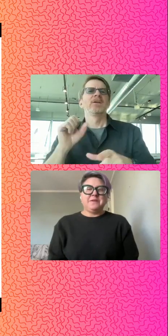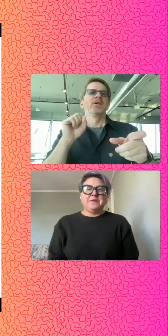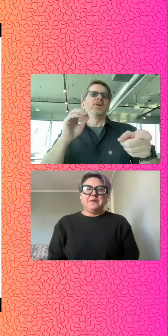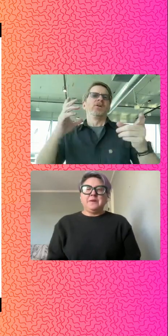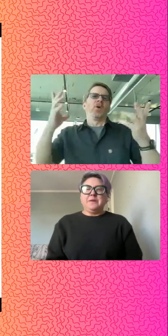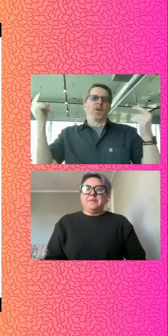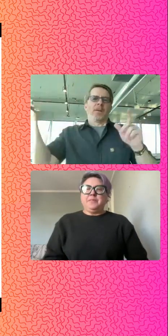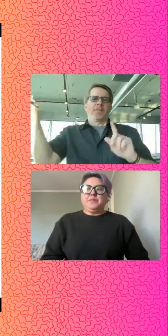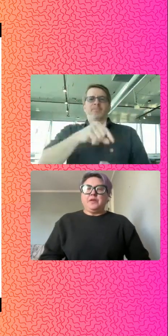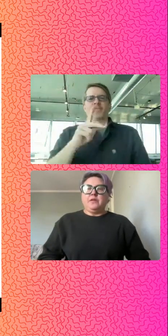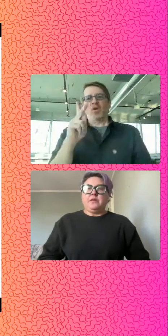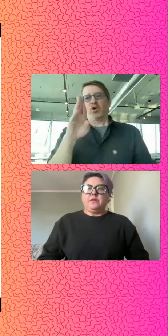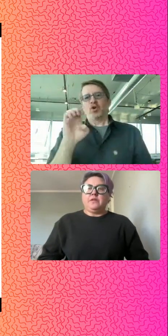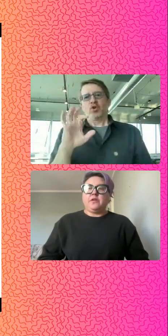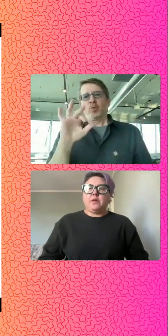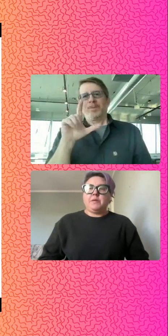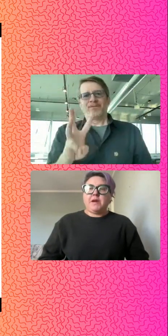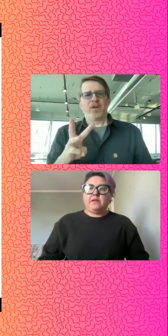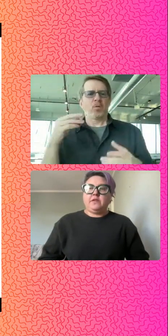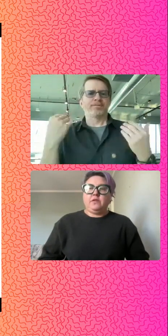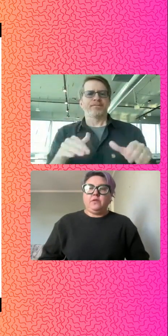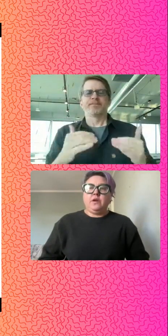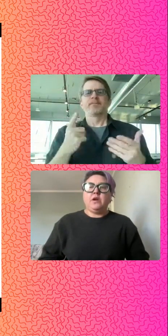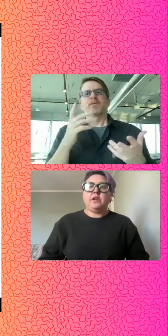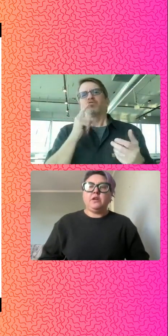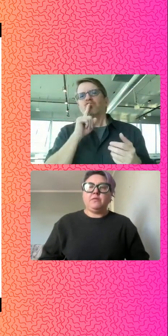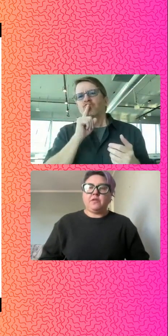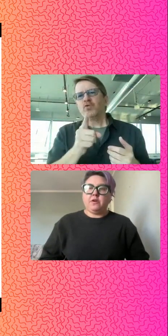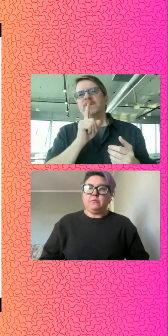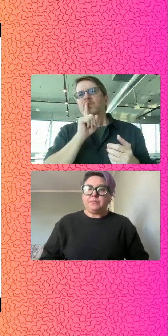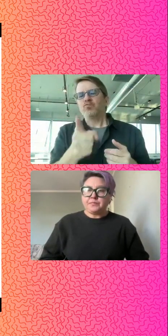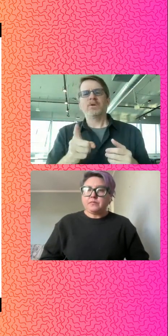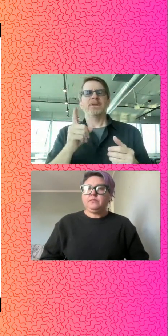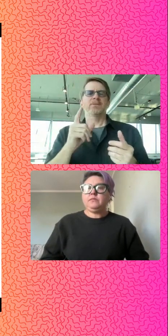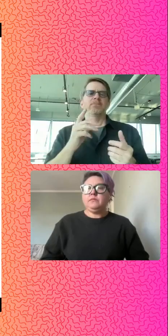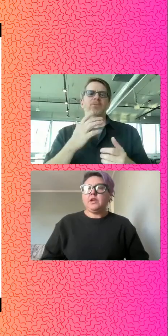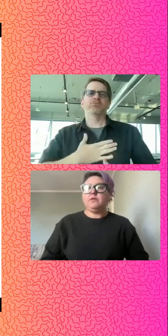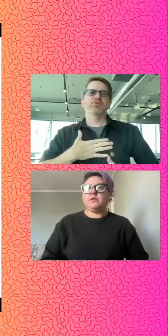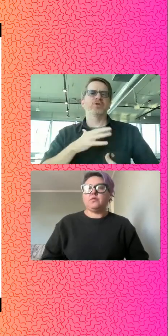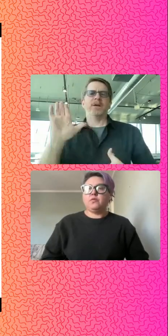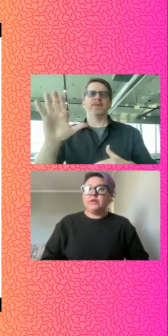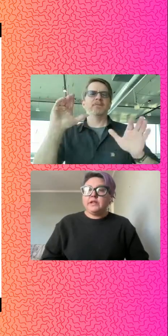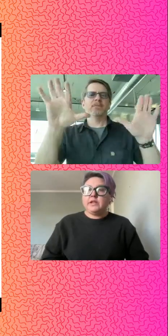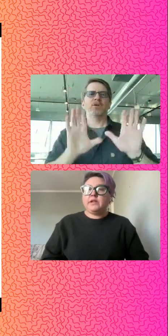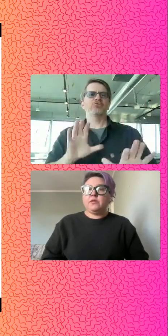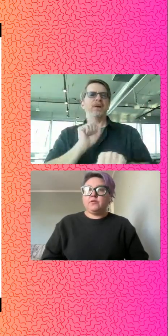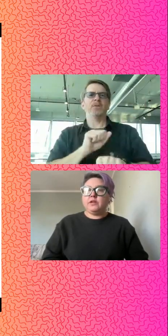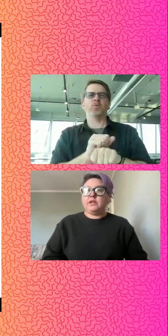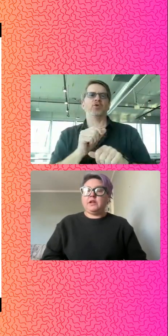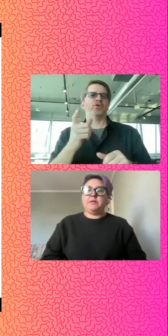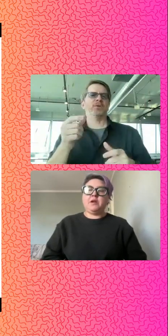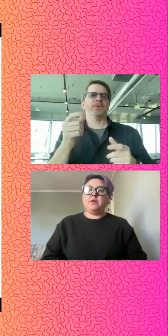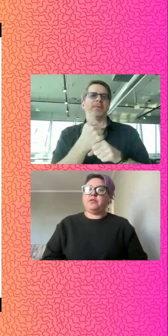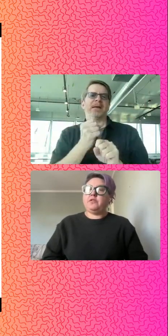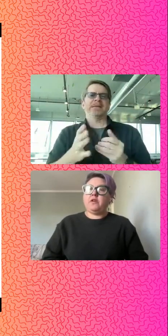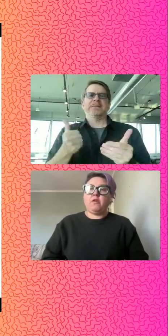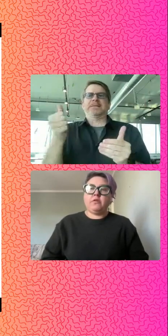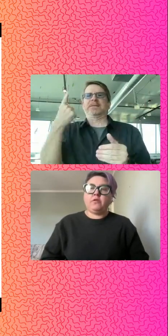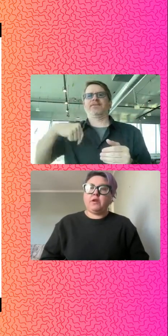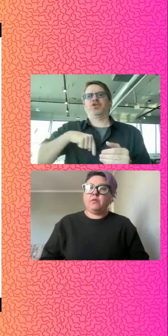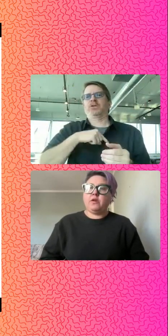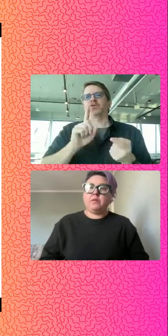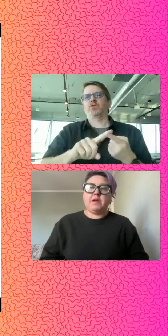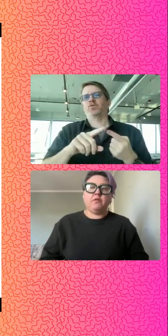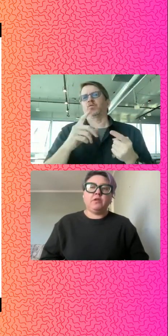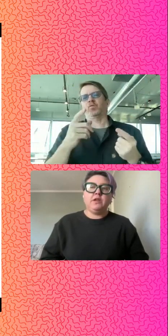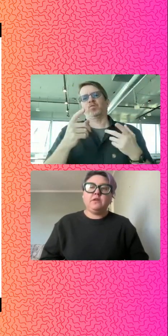So coming back to Kubeflow, It was really, really, I mean, I appreciate all